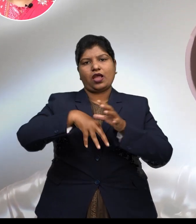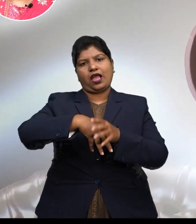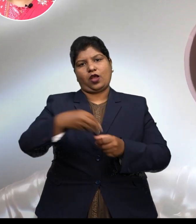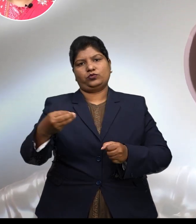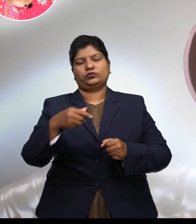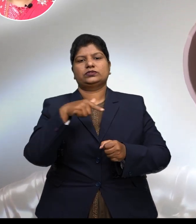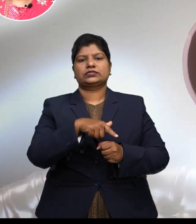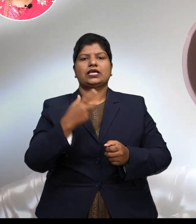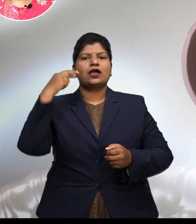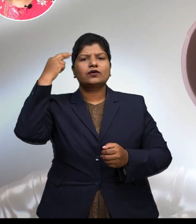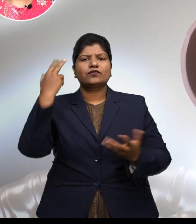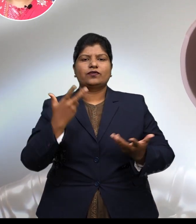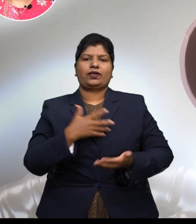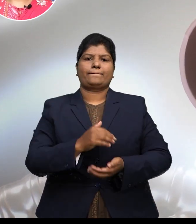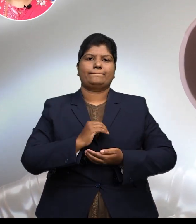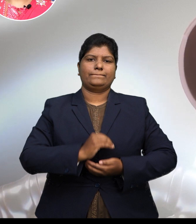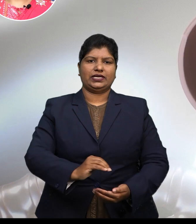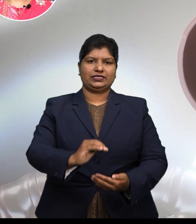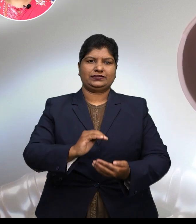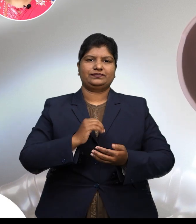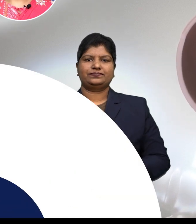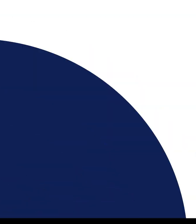causing birth.